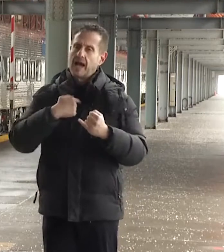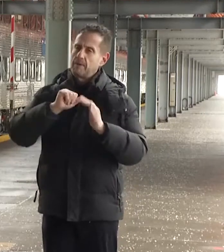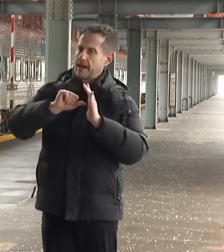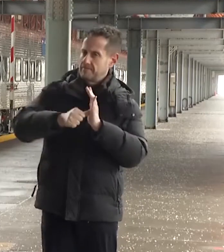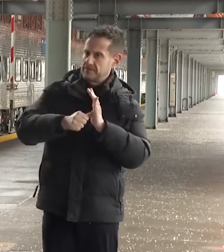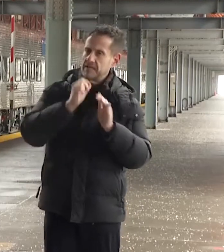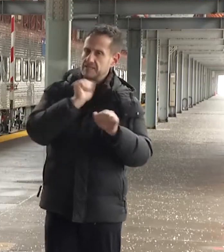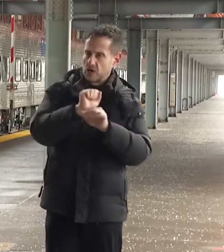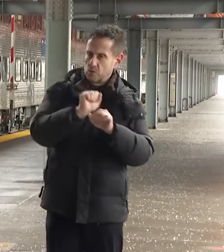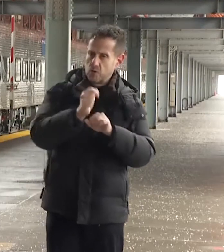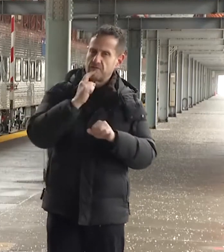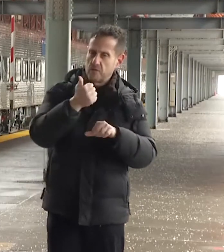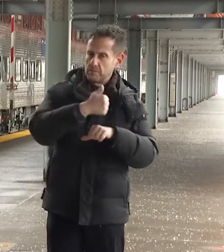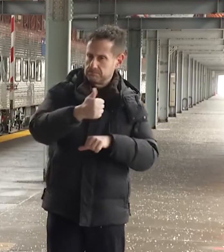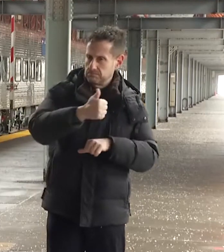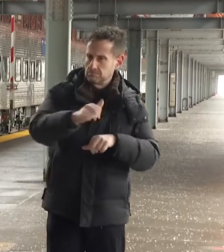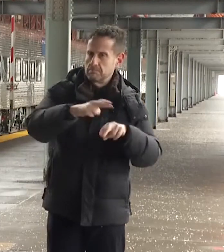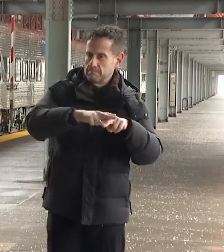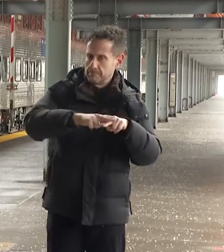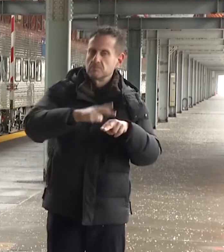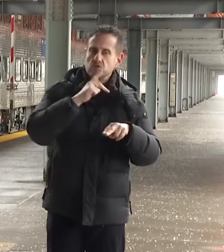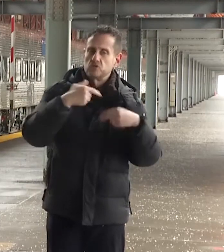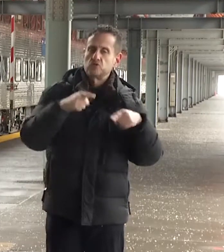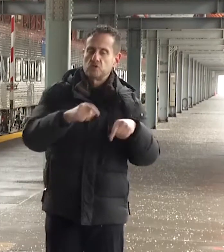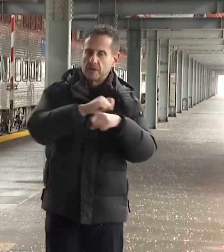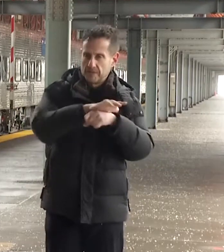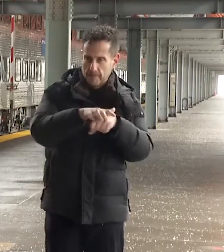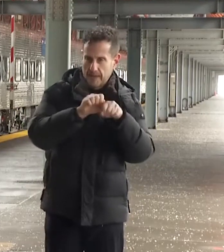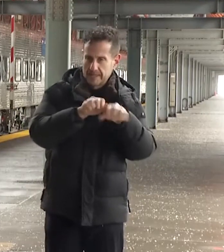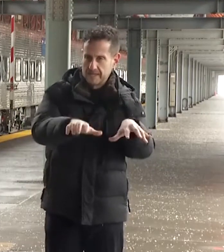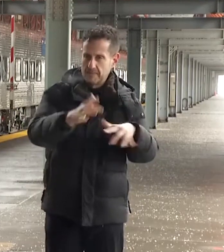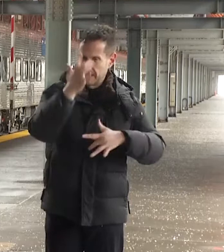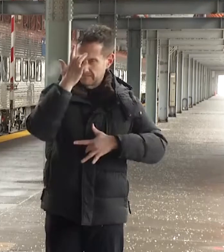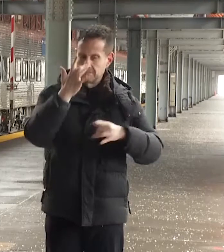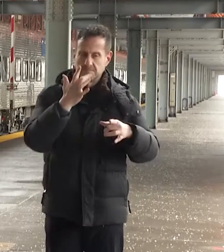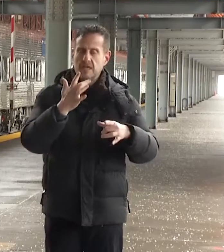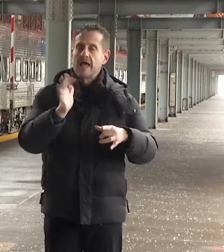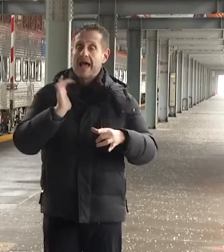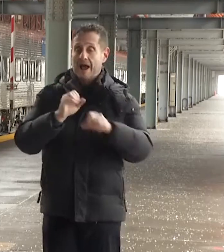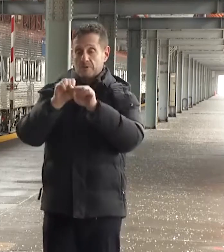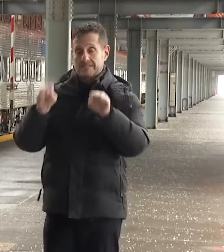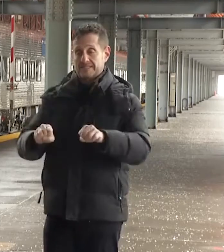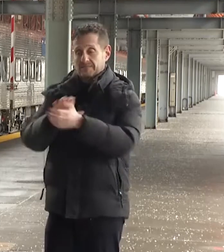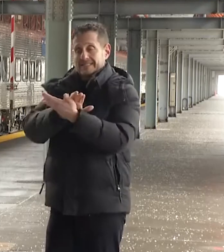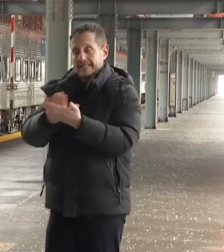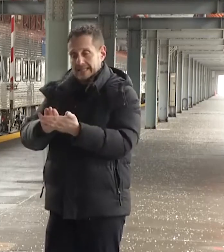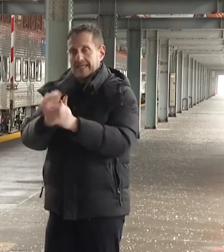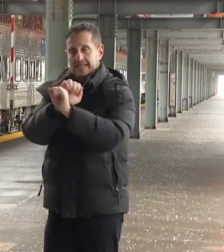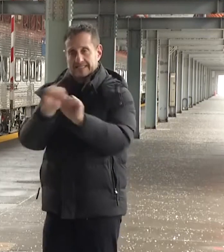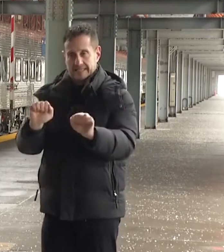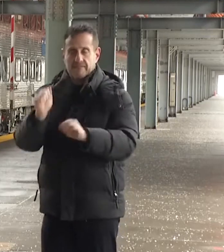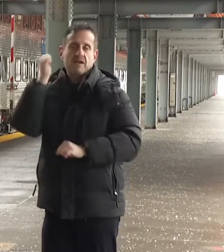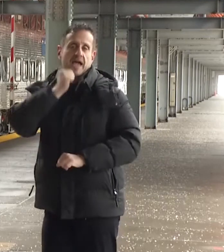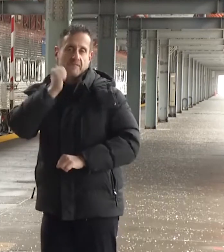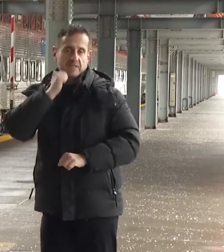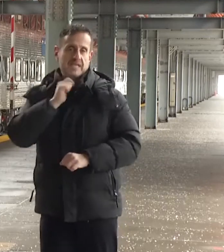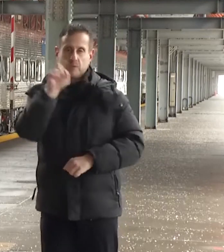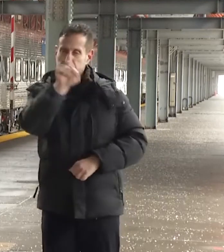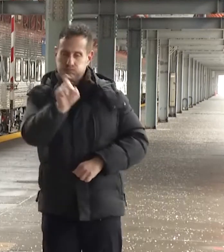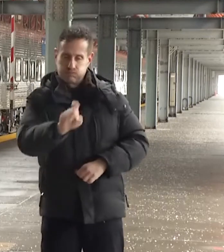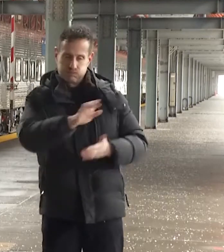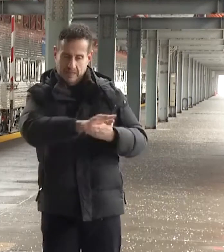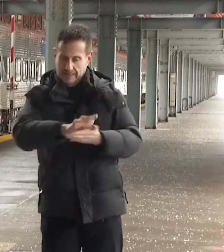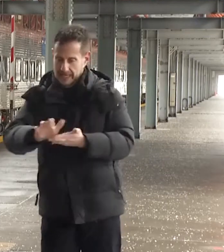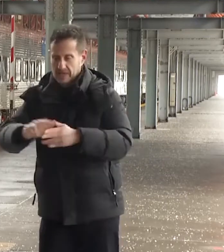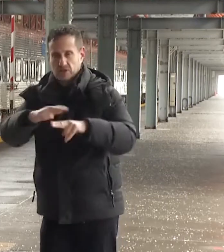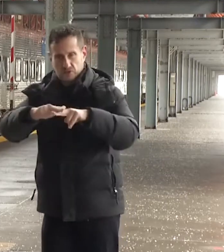during the pandemic. We want to assure everyone that our system is clean and safe. That's why every day we are disinfecting our